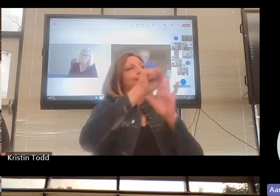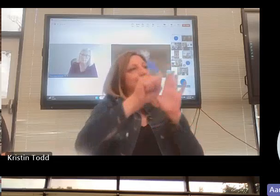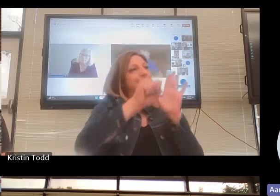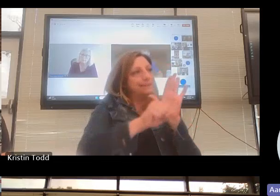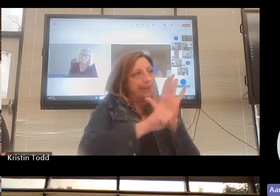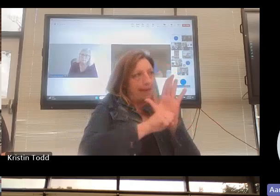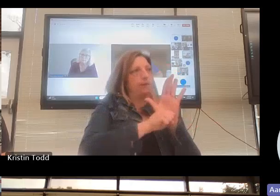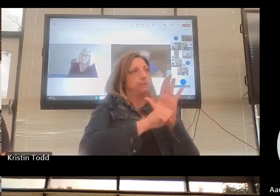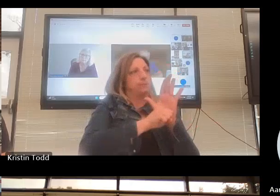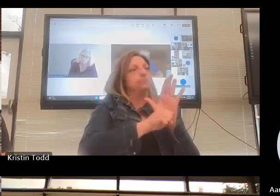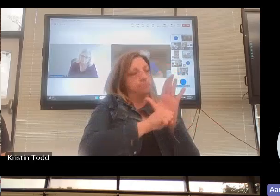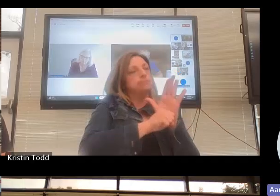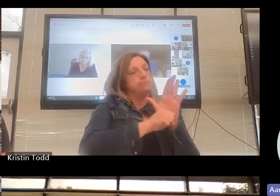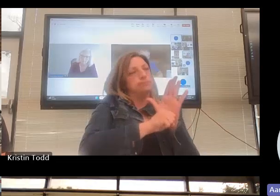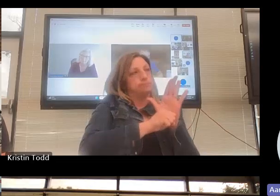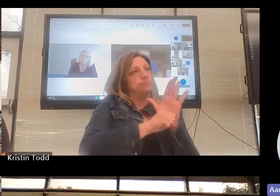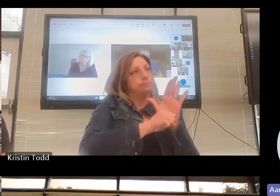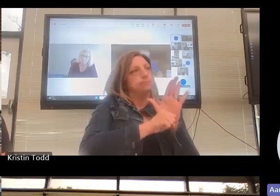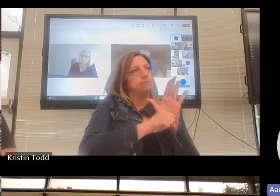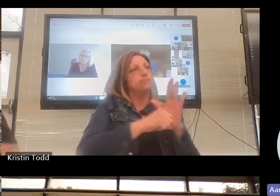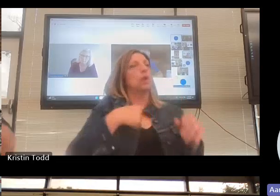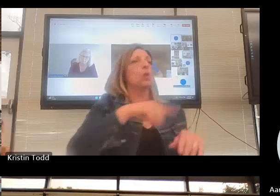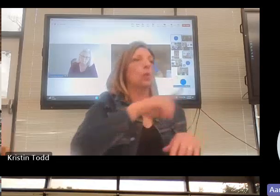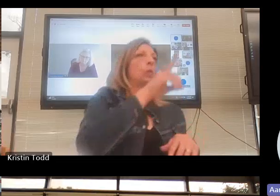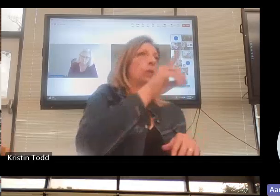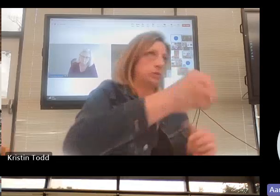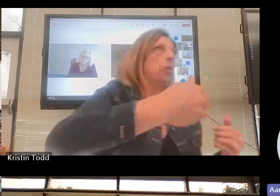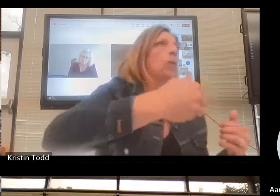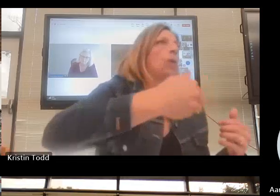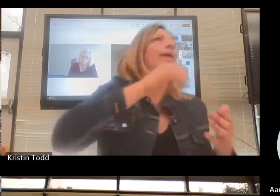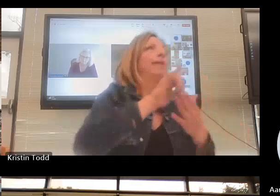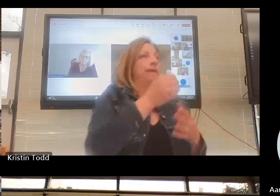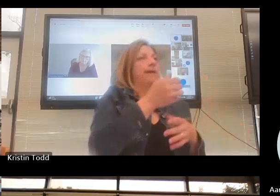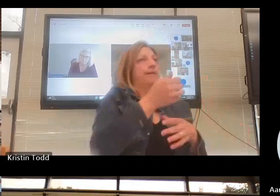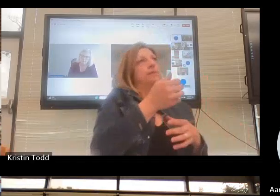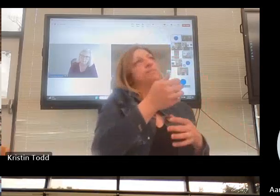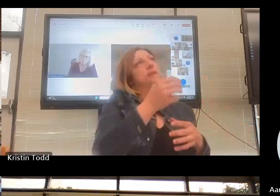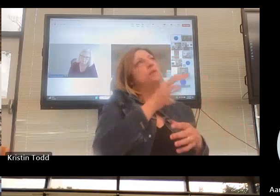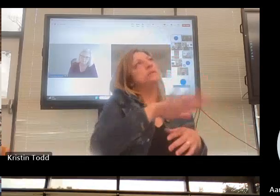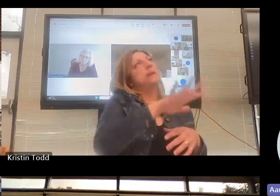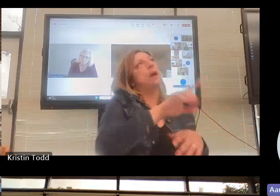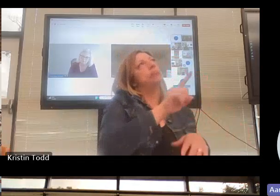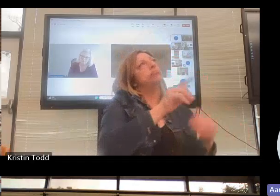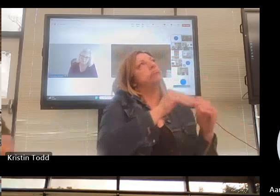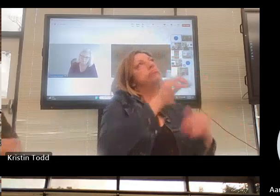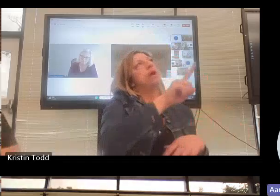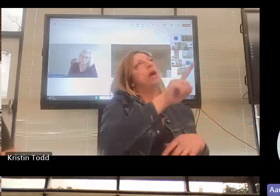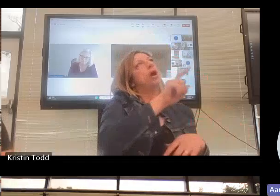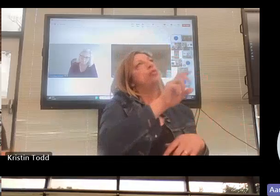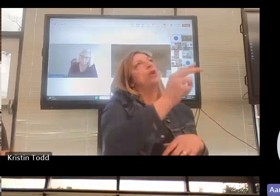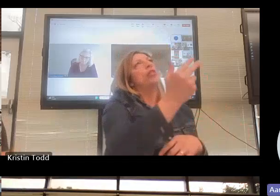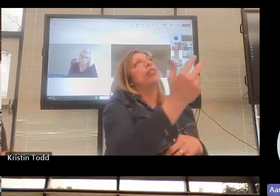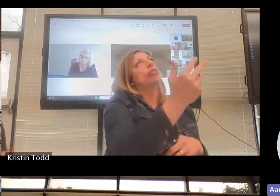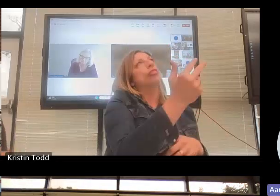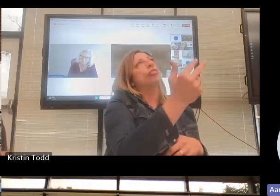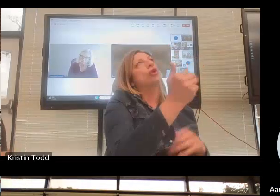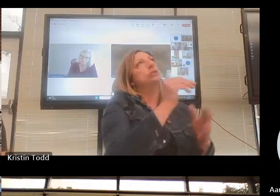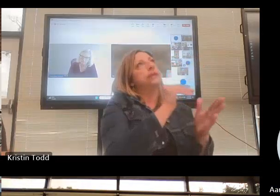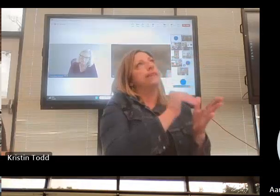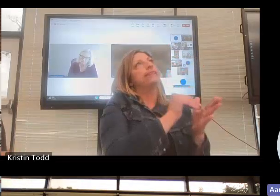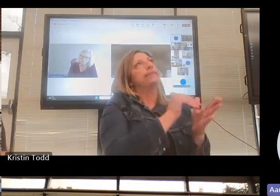Our monies are from the state primarily. We do have, I want to say